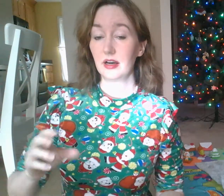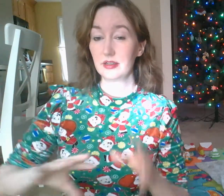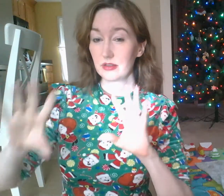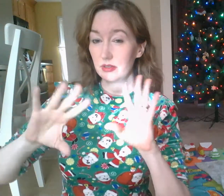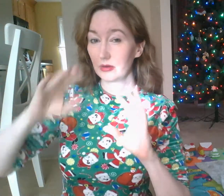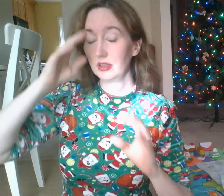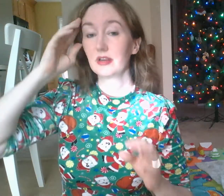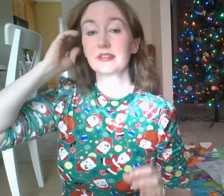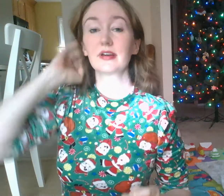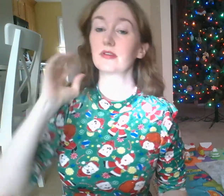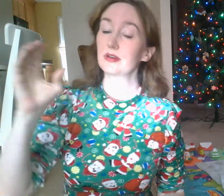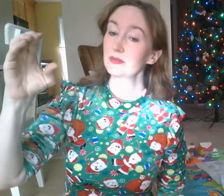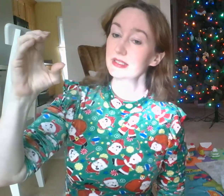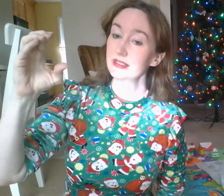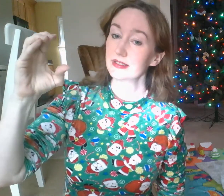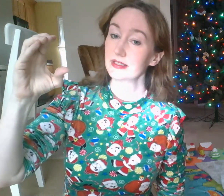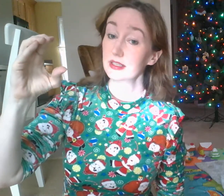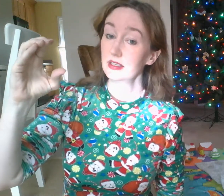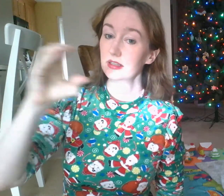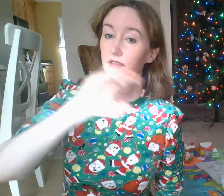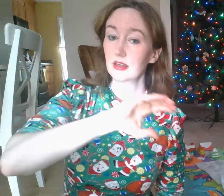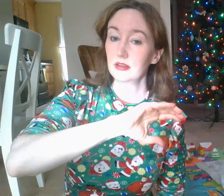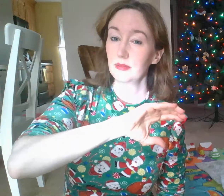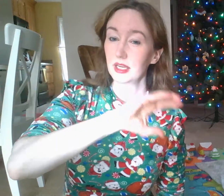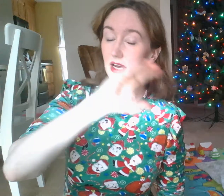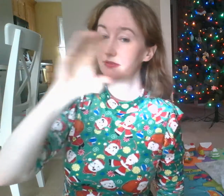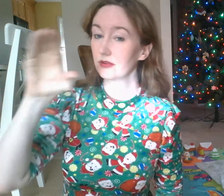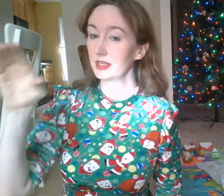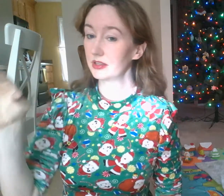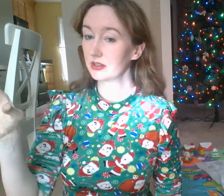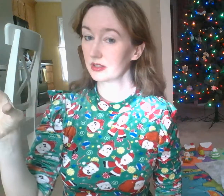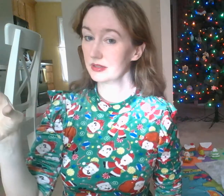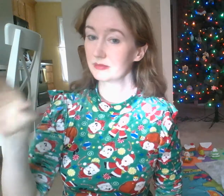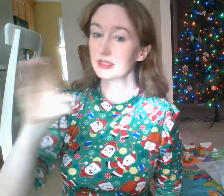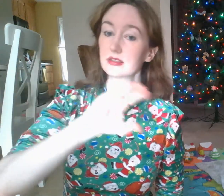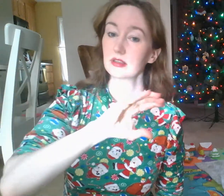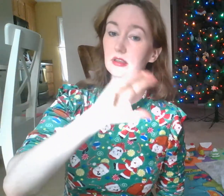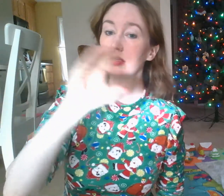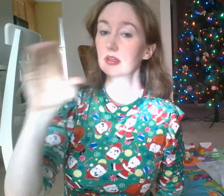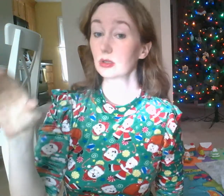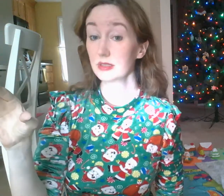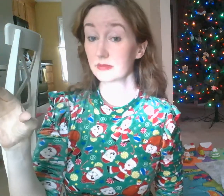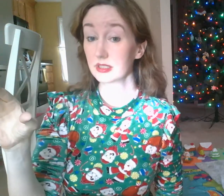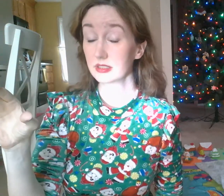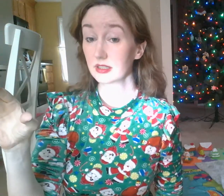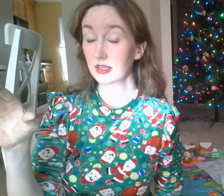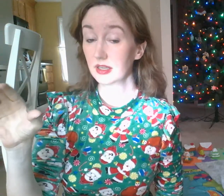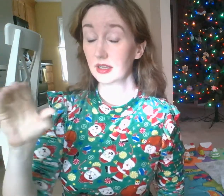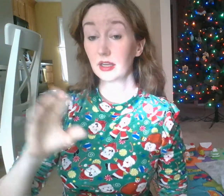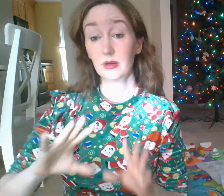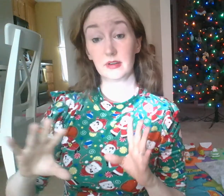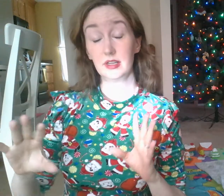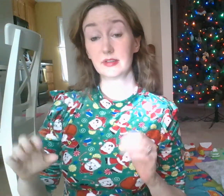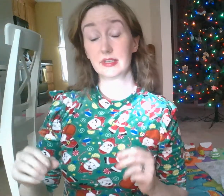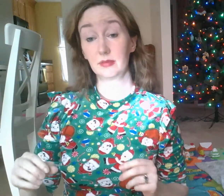I showed you earlier the sign for Christmas. It's a C, and you make half of a wreath. Christmas. Christmas. However, if you're saying